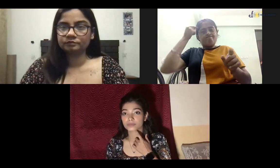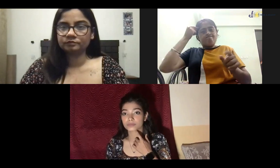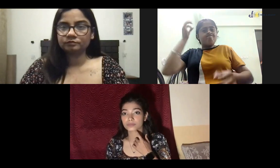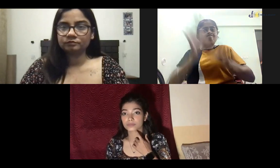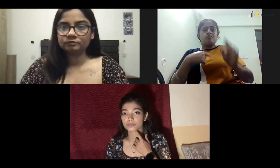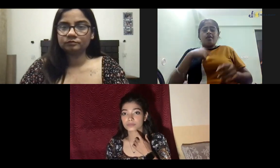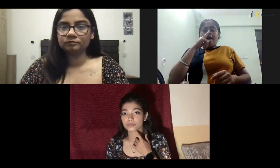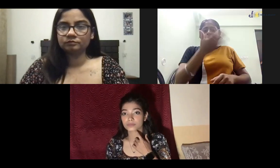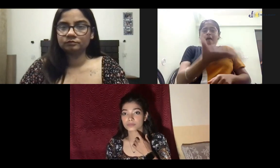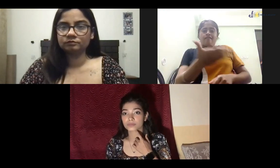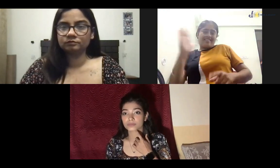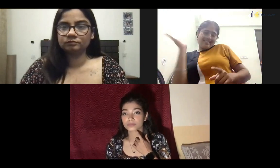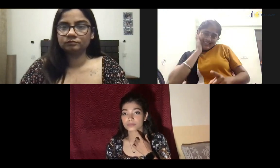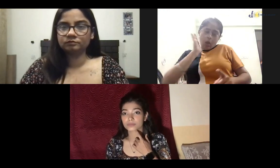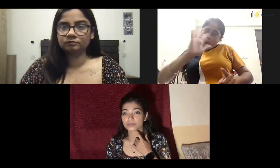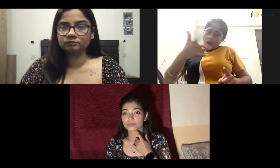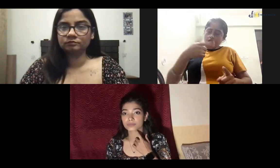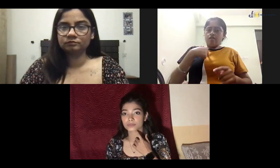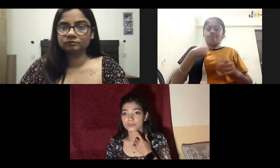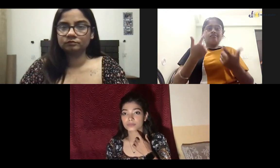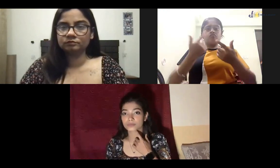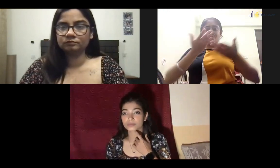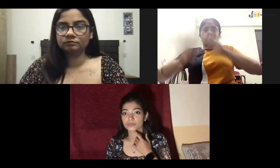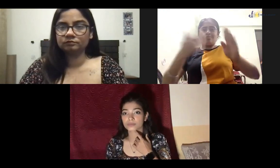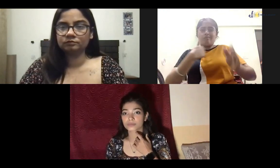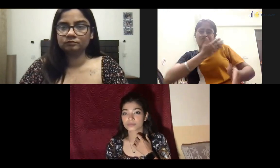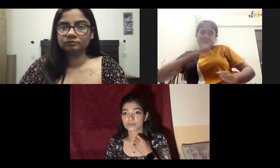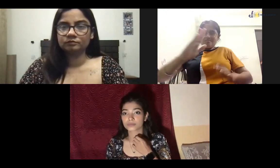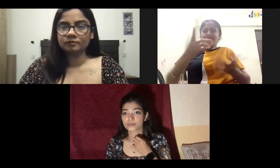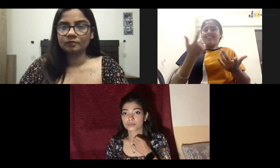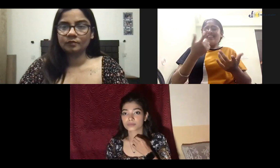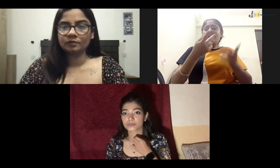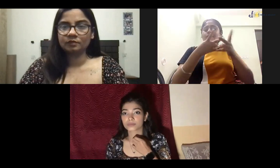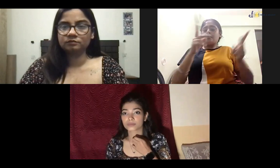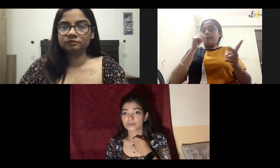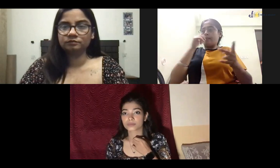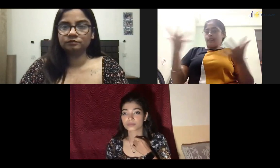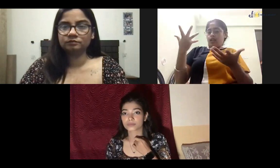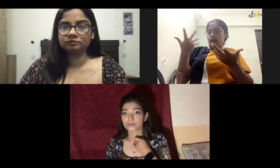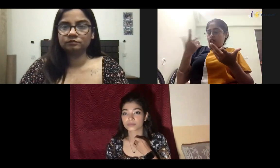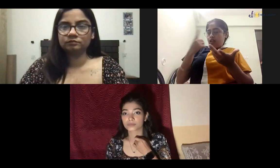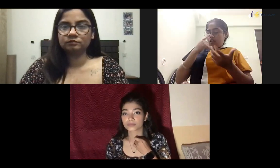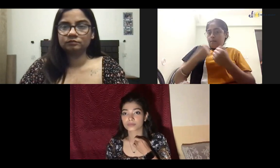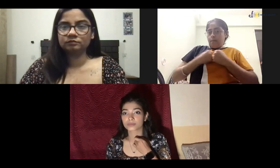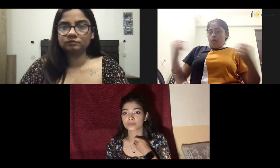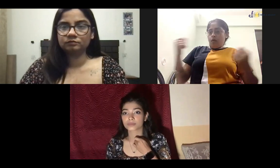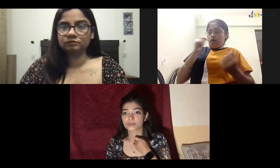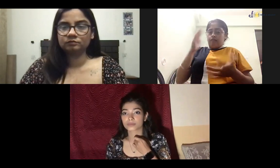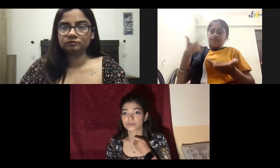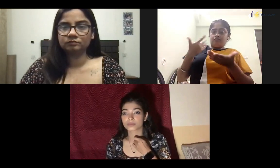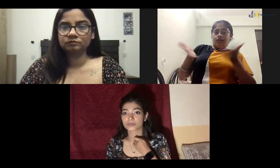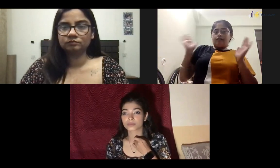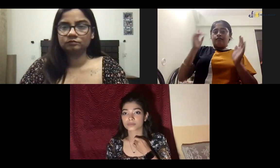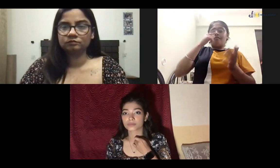bad things about, when the woman got angry, they slapped the man. So, they slapped and what is